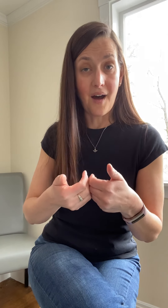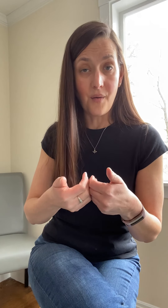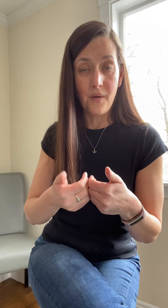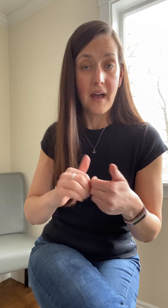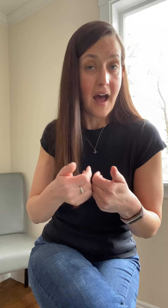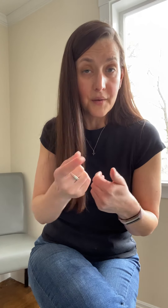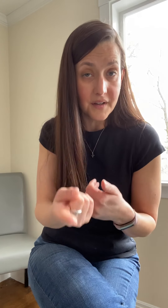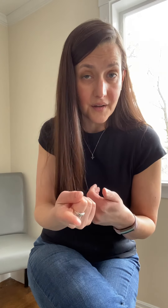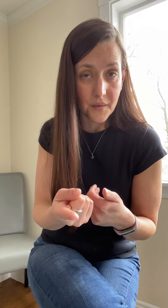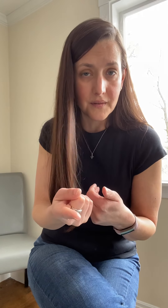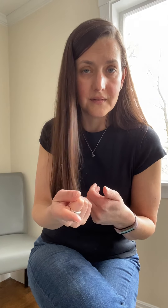how are you?